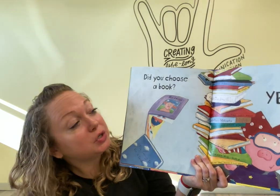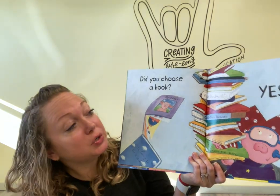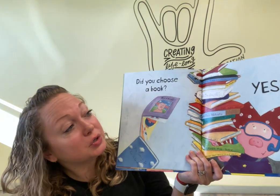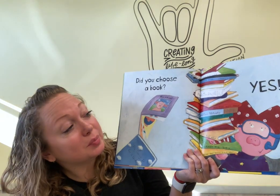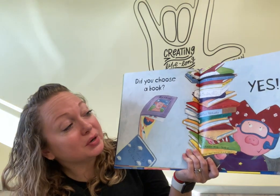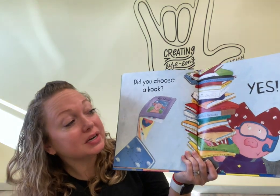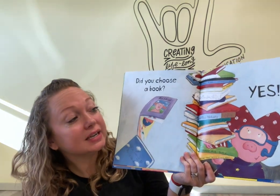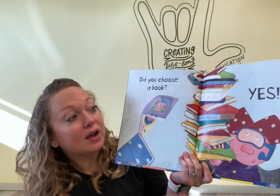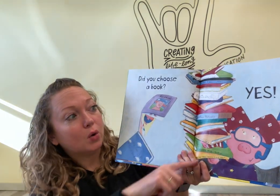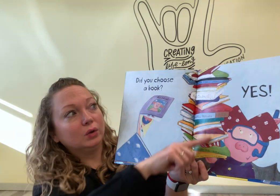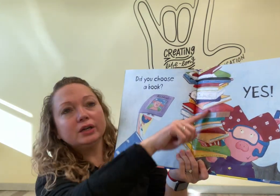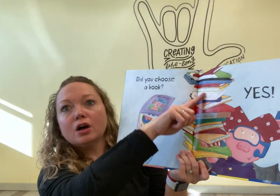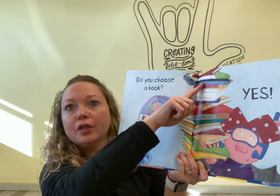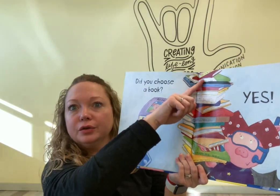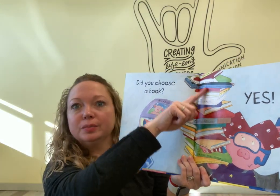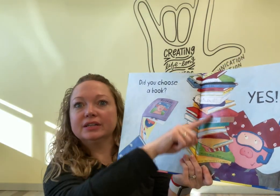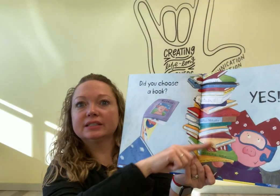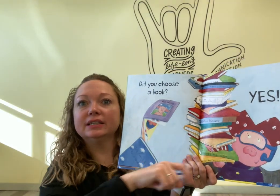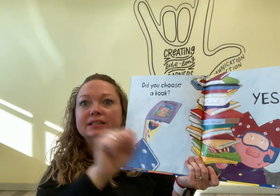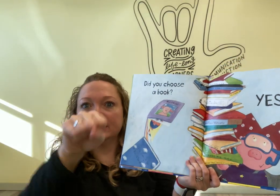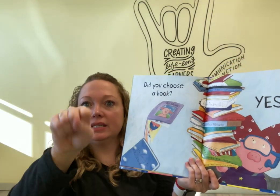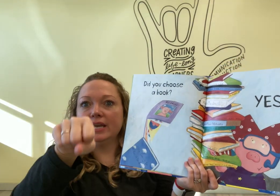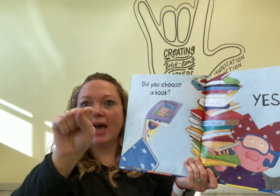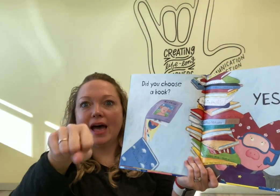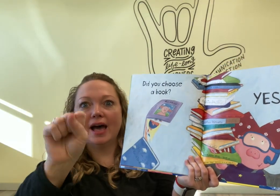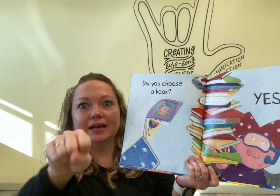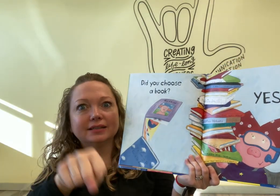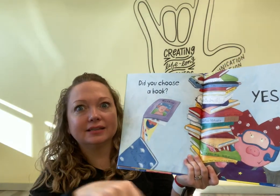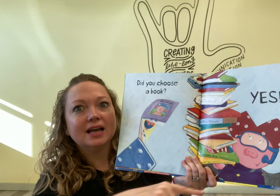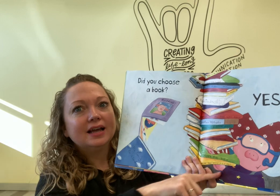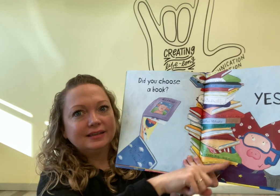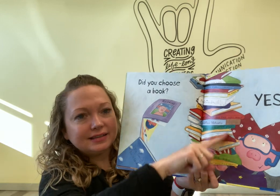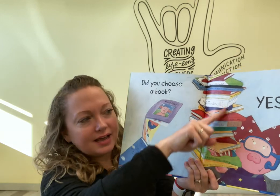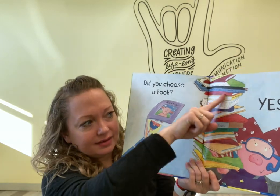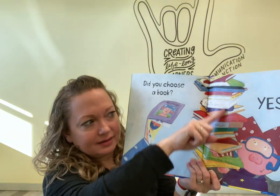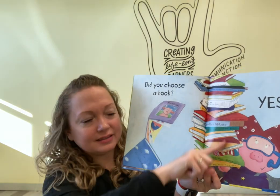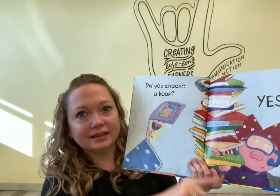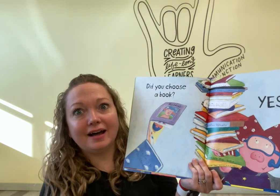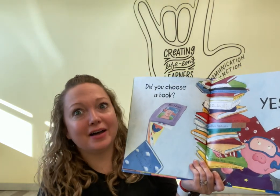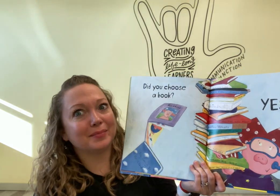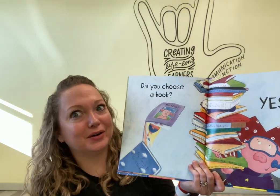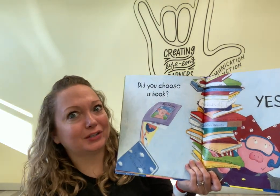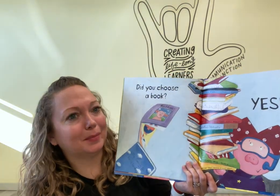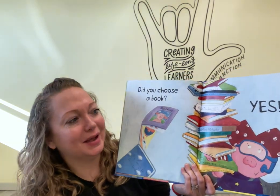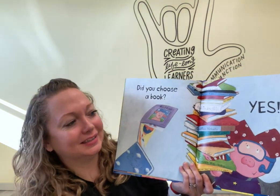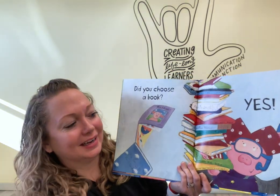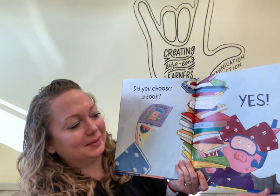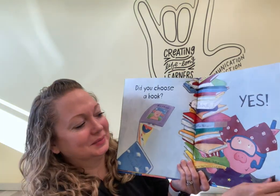your book? Well, look at all those books. He says, yes. That's a lot of books for bedtime.